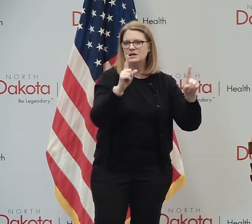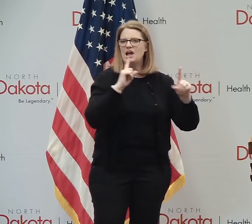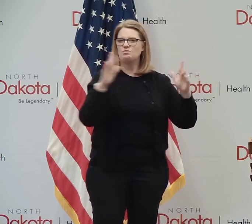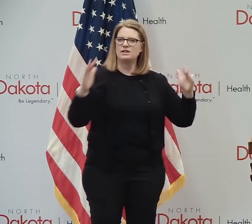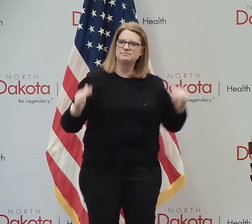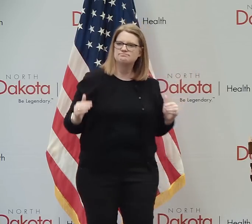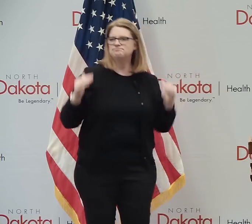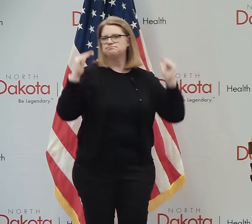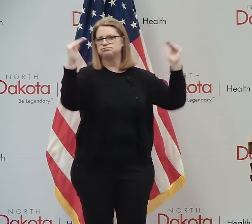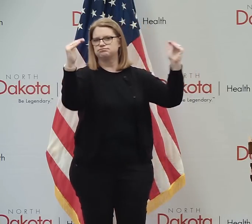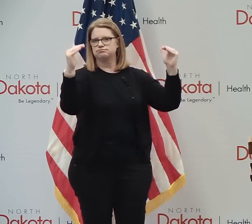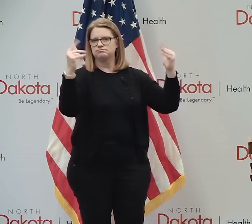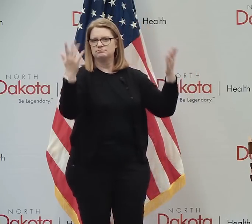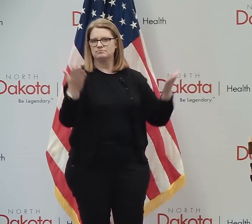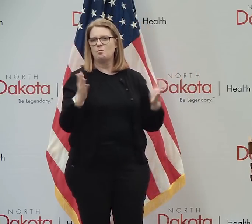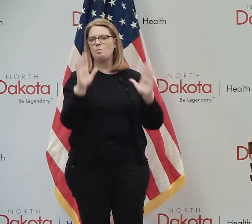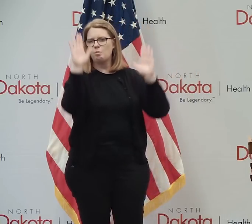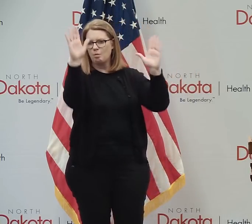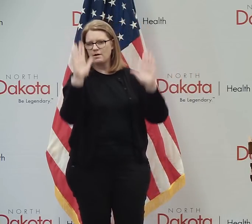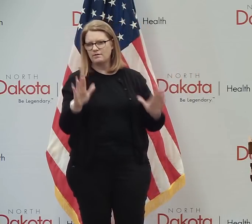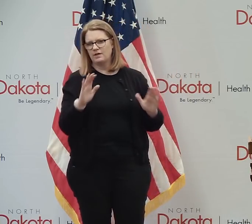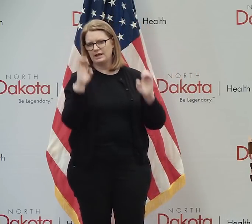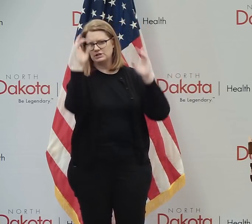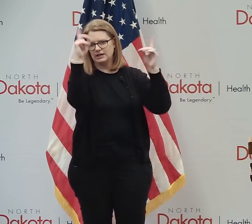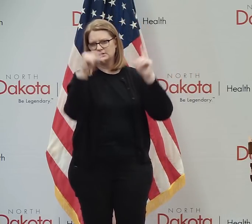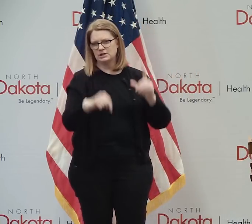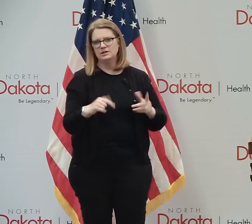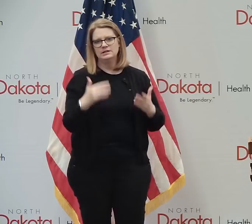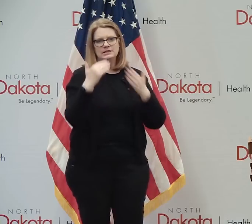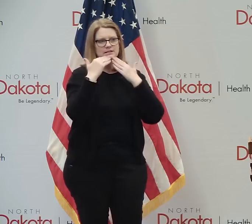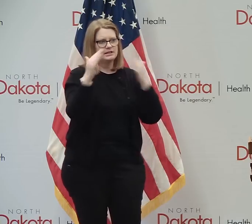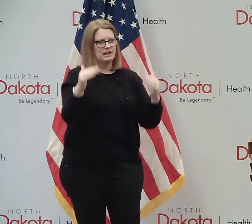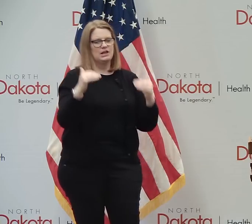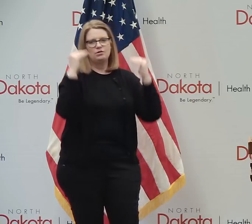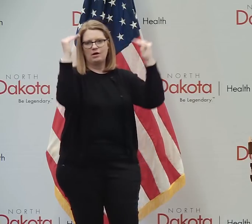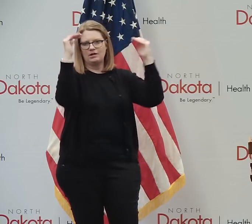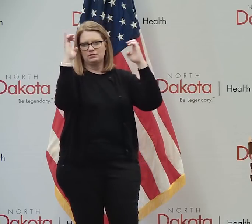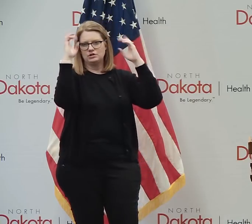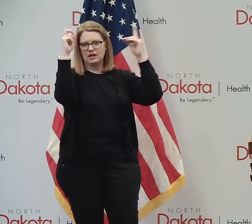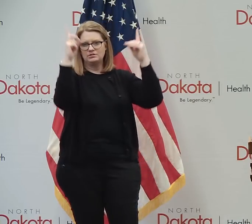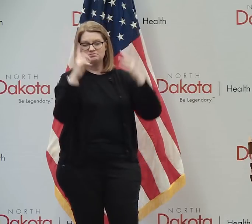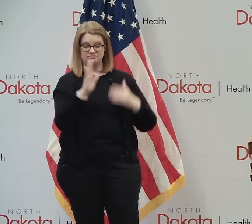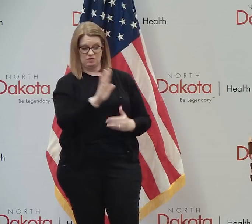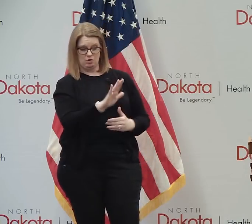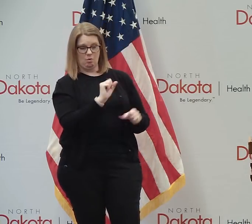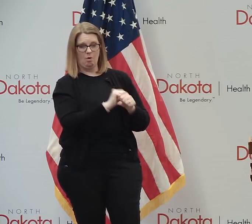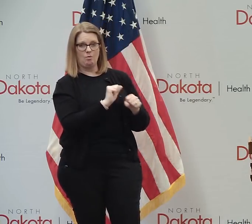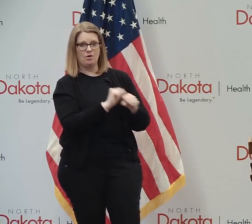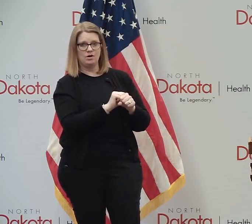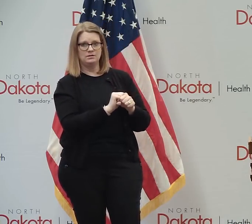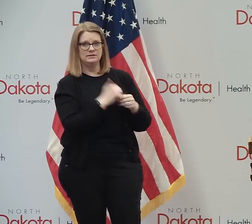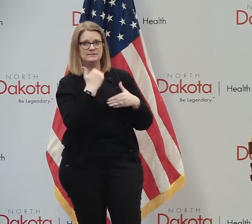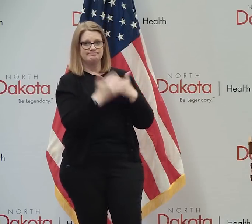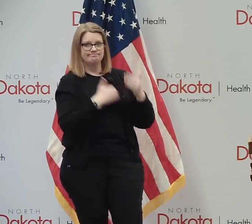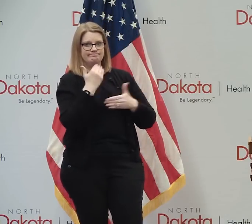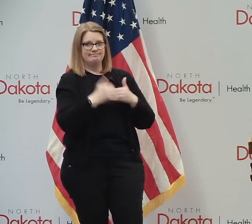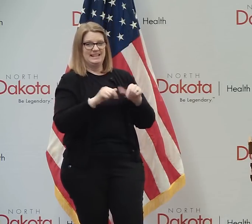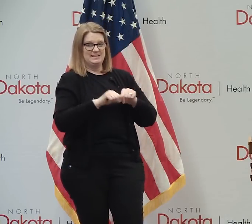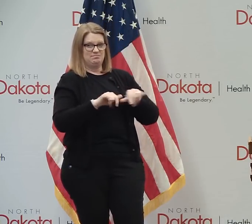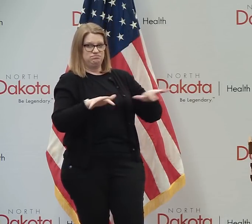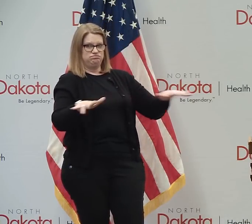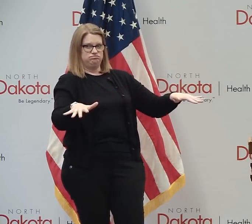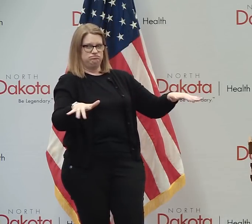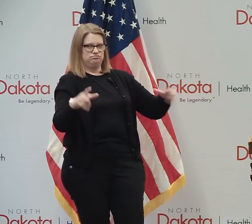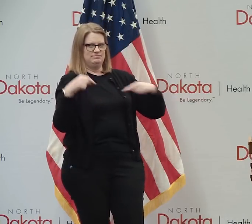and institutions here in North Dakota. So thank you, Higher Ed, for all the work you've done to get us through this pandemic so